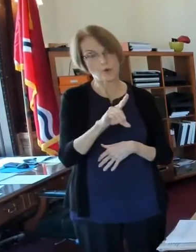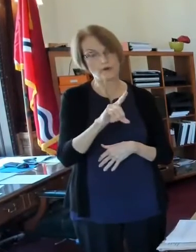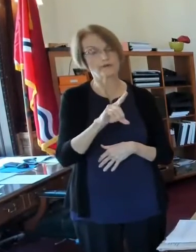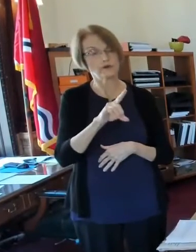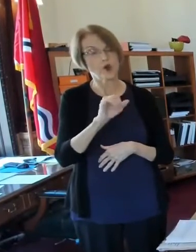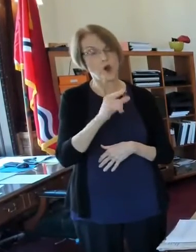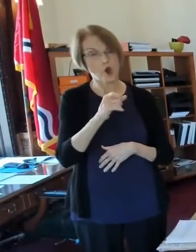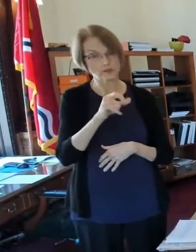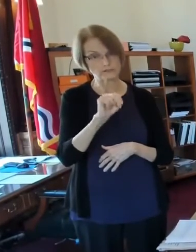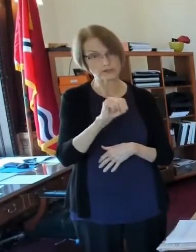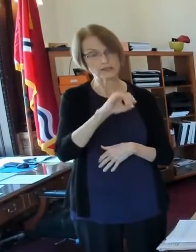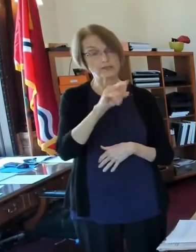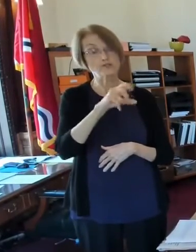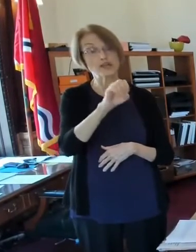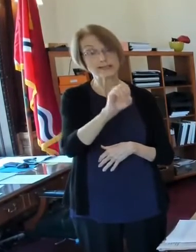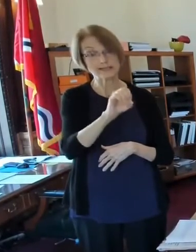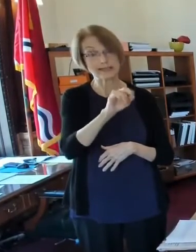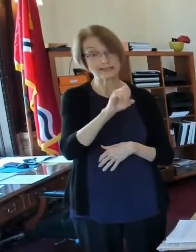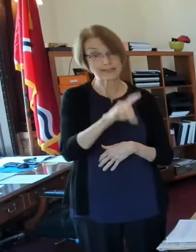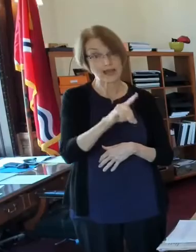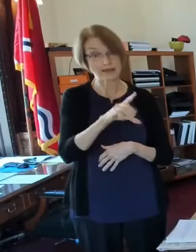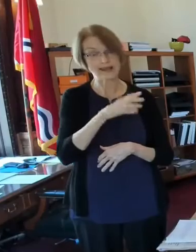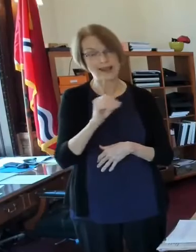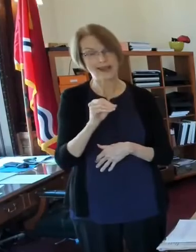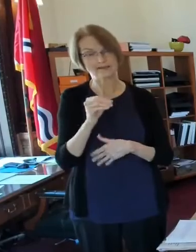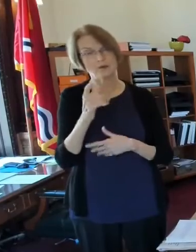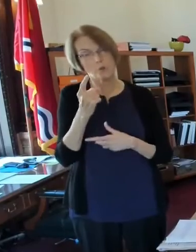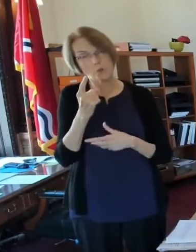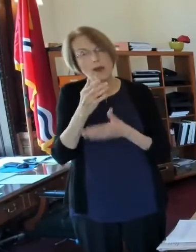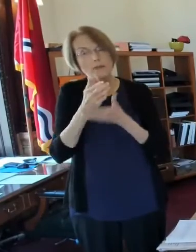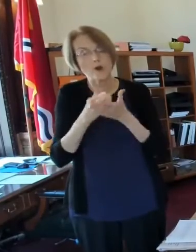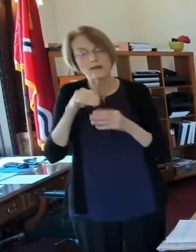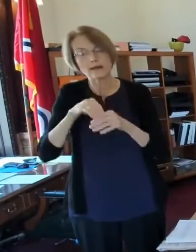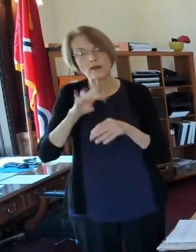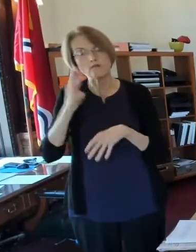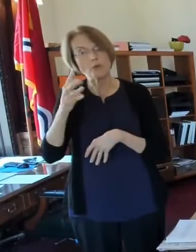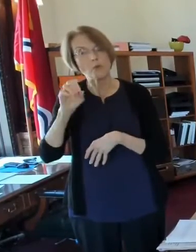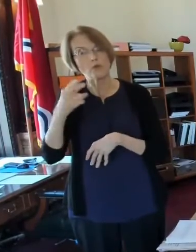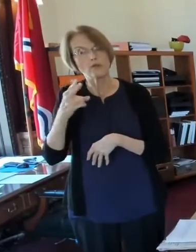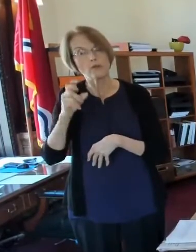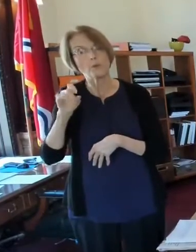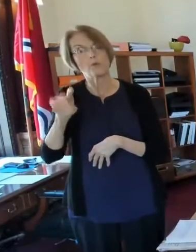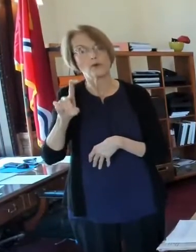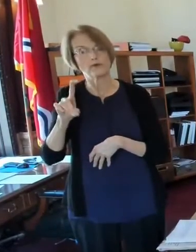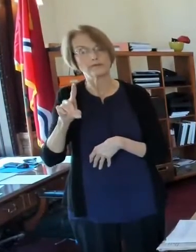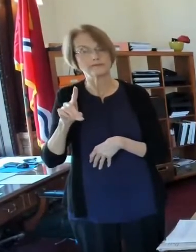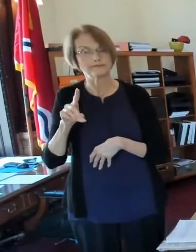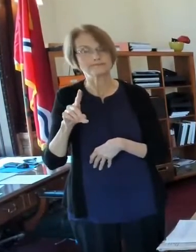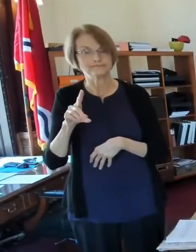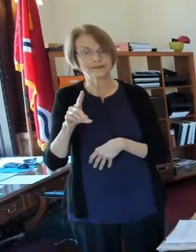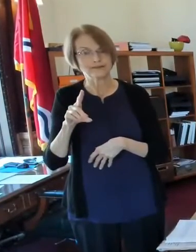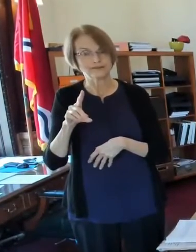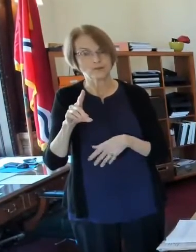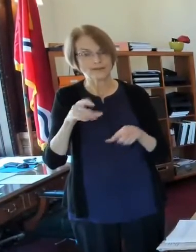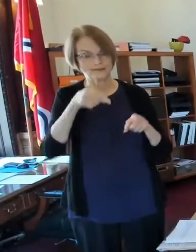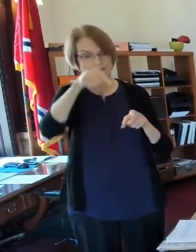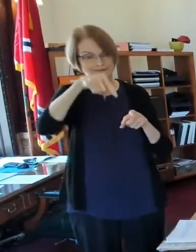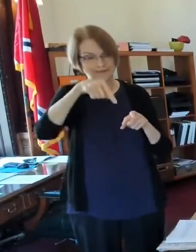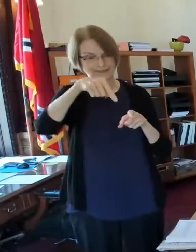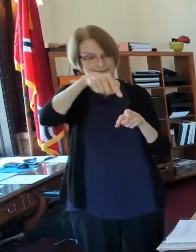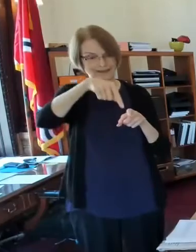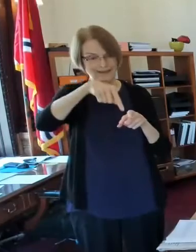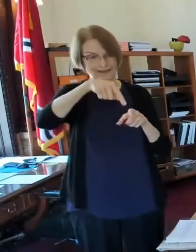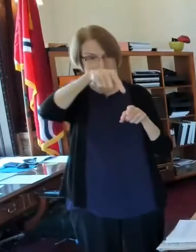and he has helped tremendously. And a little part of it is in the 4th ward. It just so happens this is where these ward boundaries are coming together.